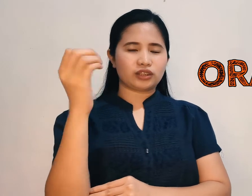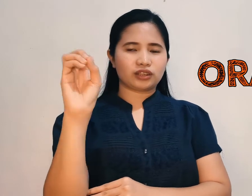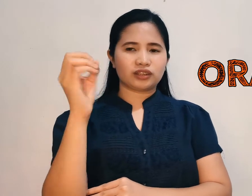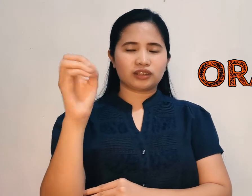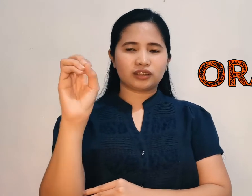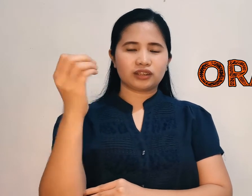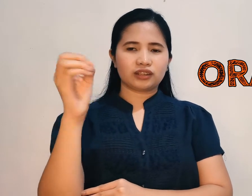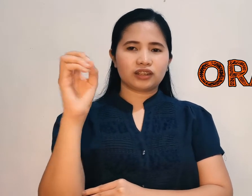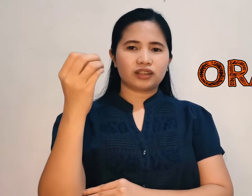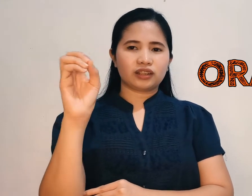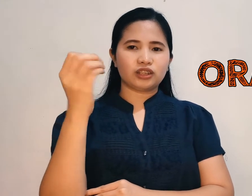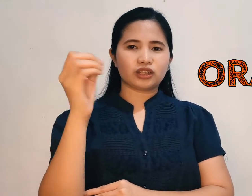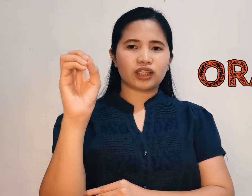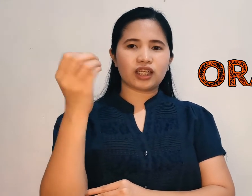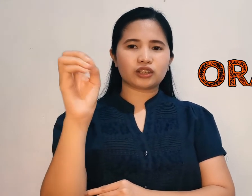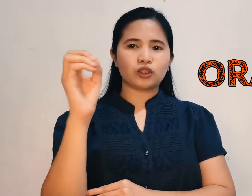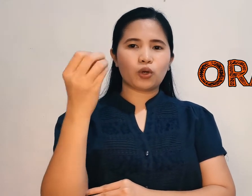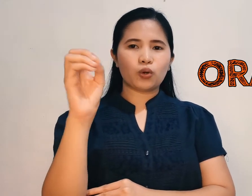Orange. It's the letter O.